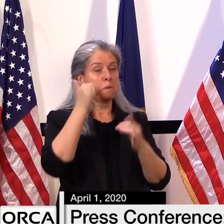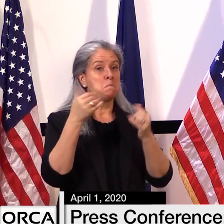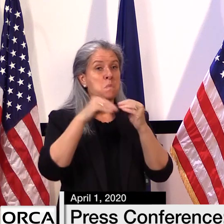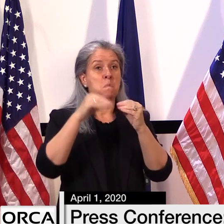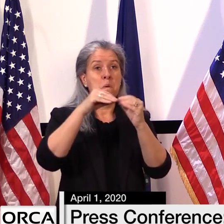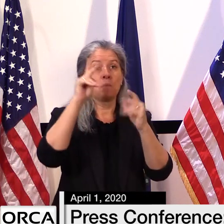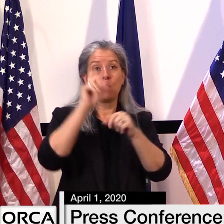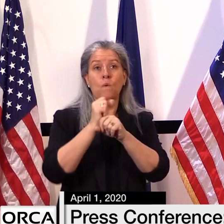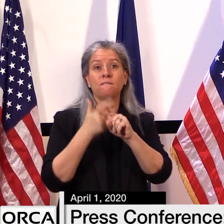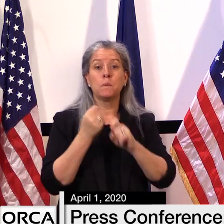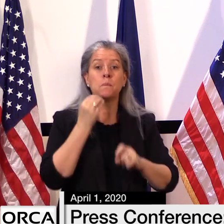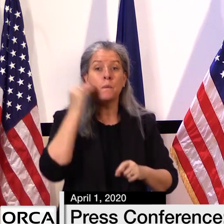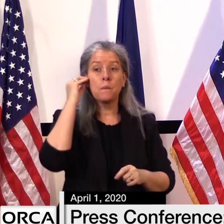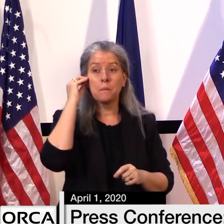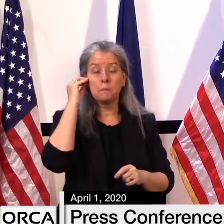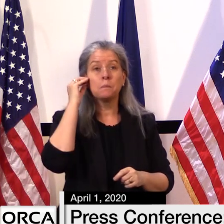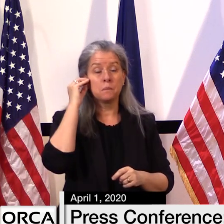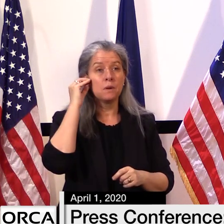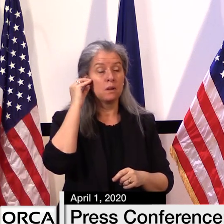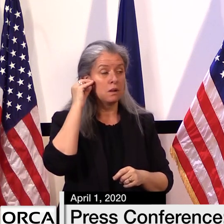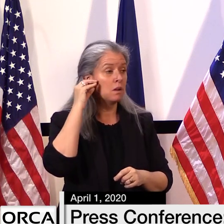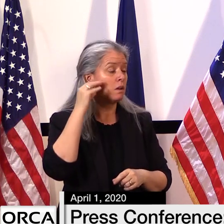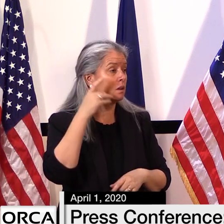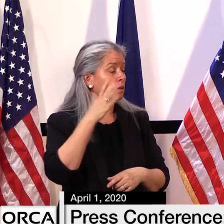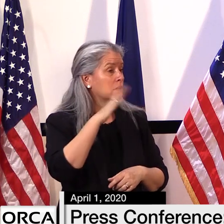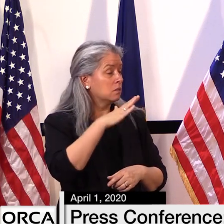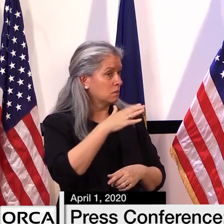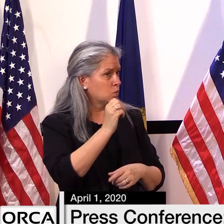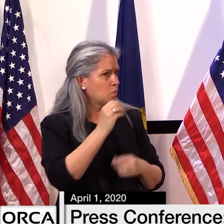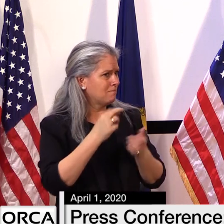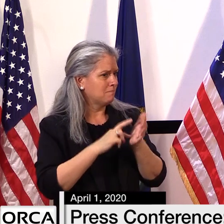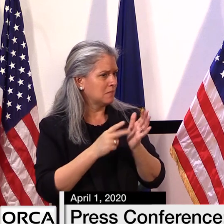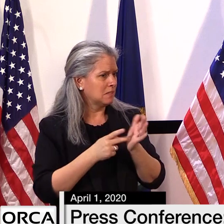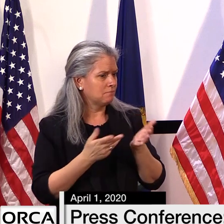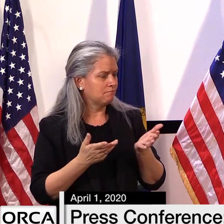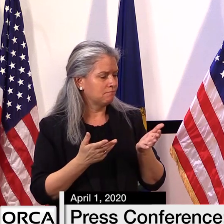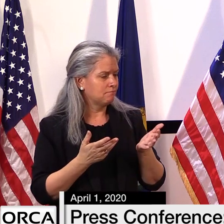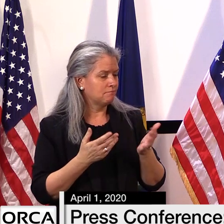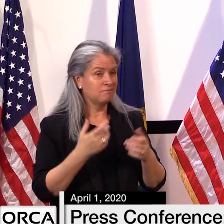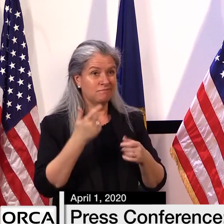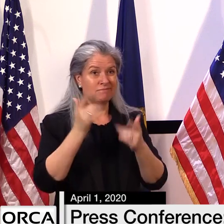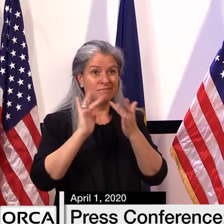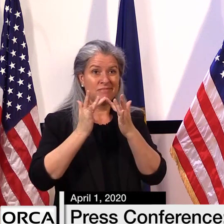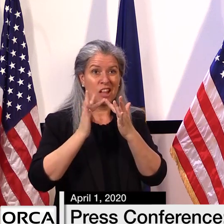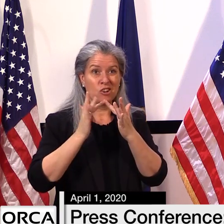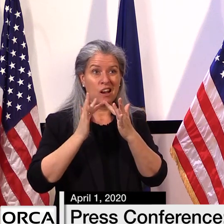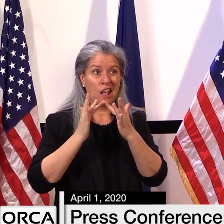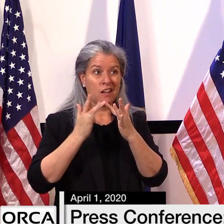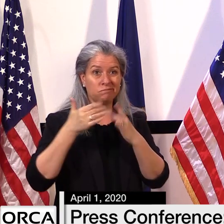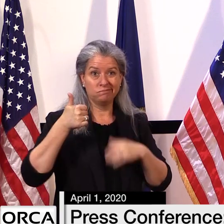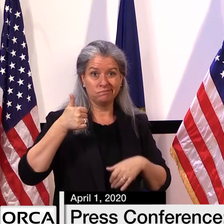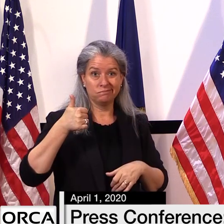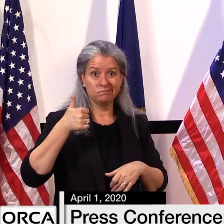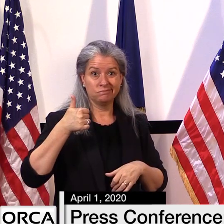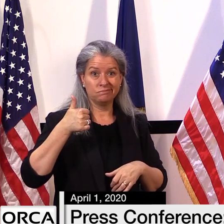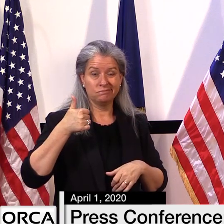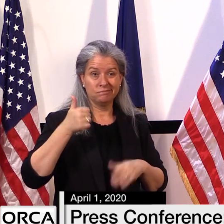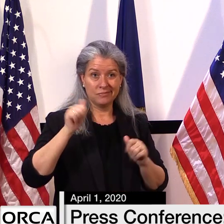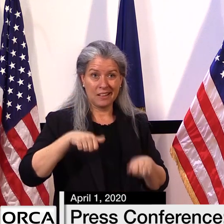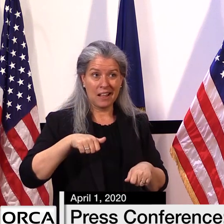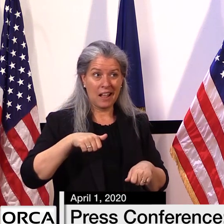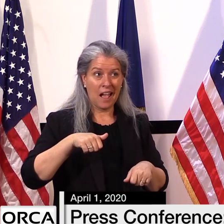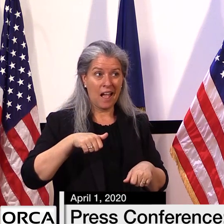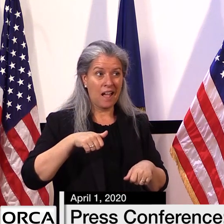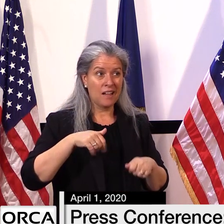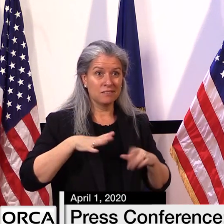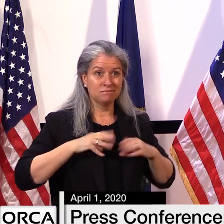home, the governor, do we feel that the Vermont wireless and internet infrastructure is strong enough if